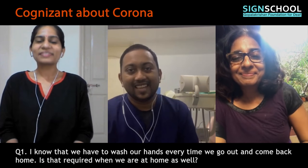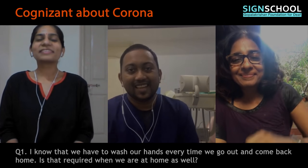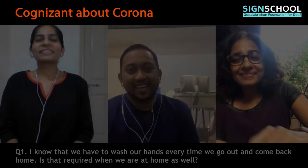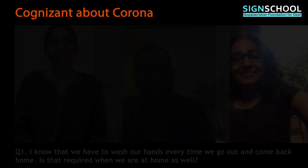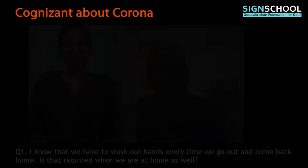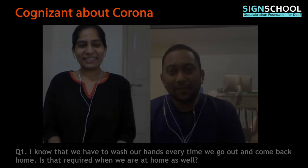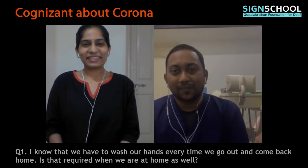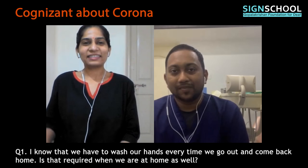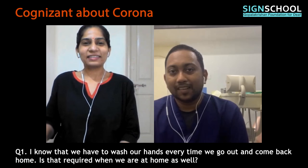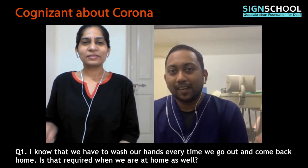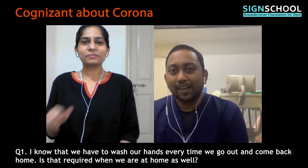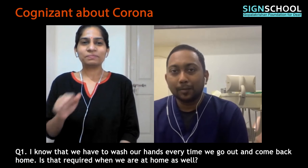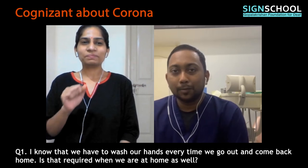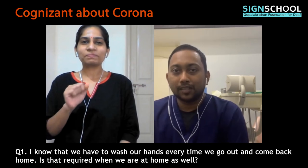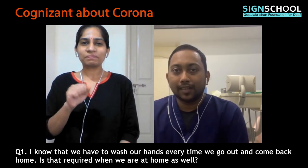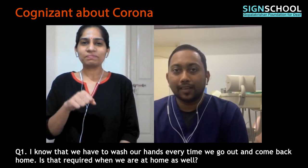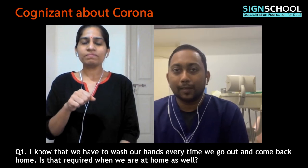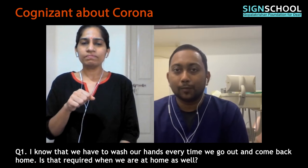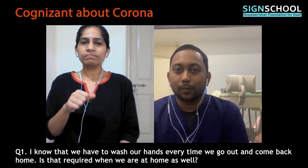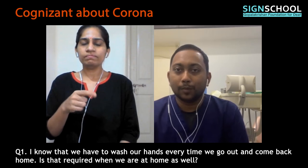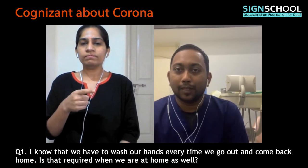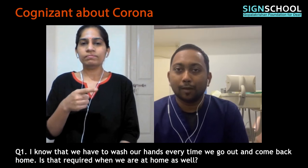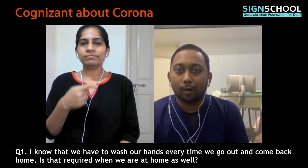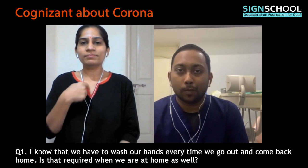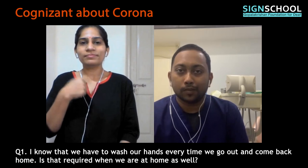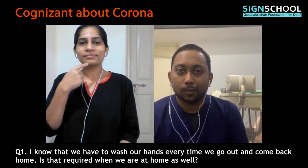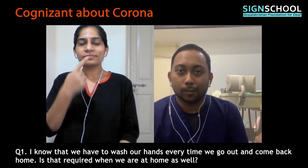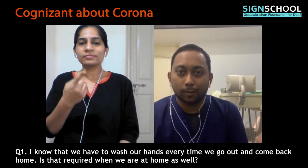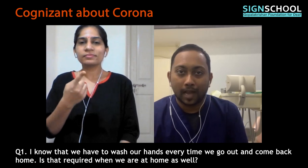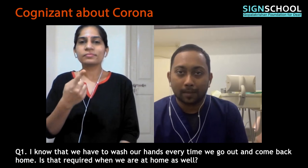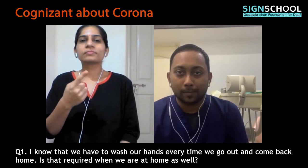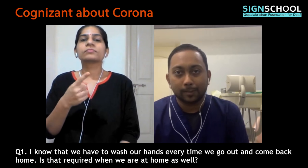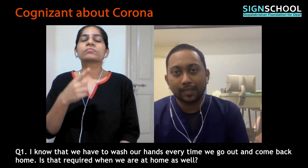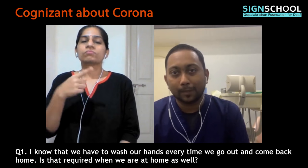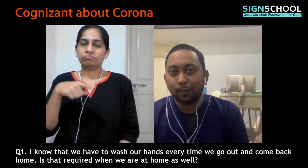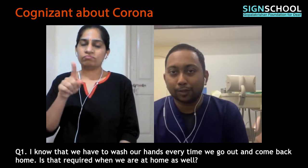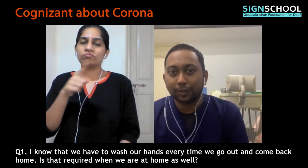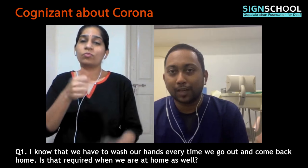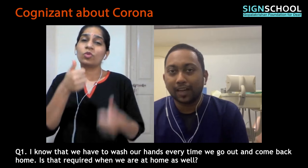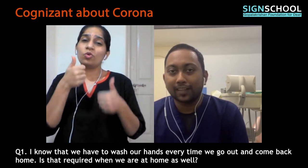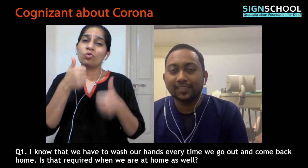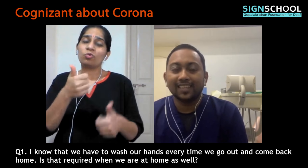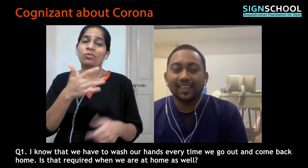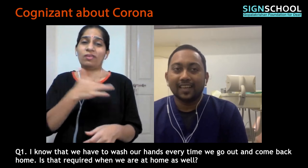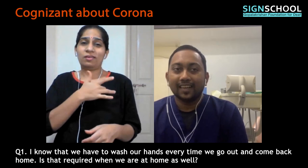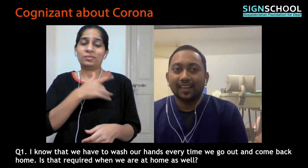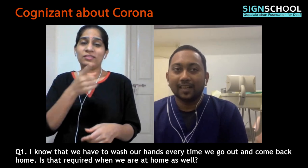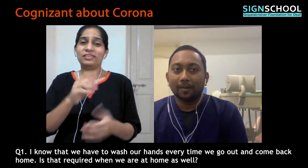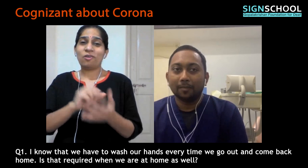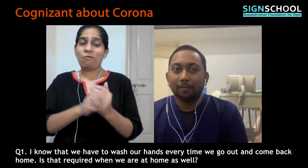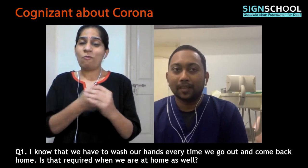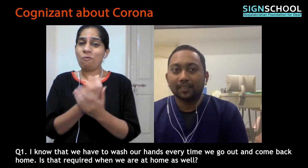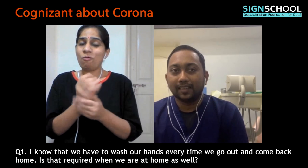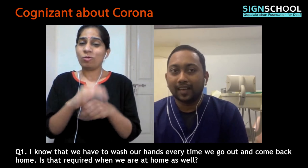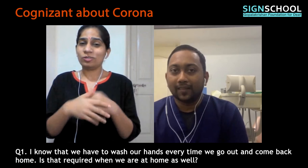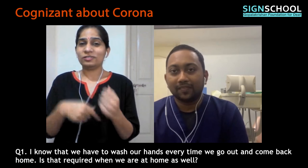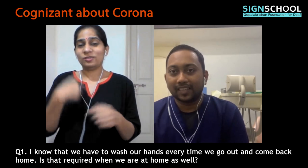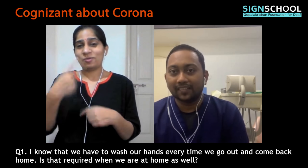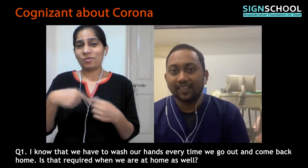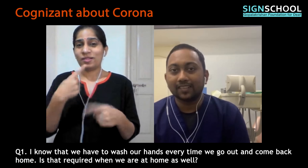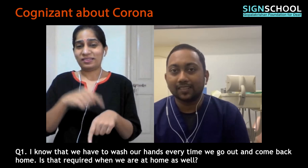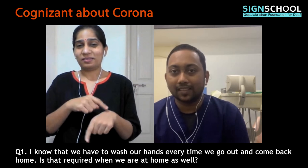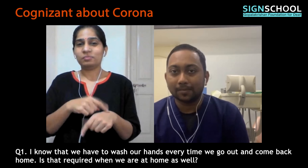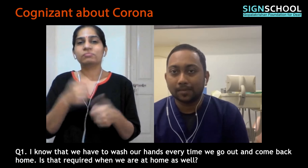Yes. I would say it would be always a good habit to keep washing your hands. But